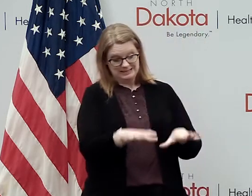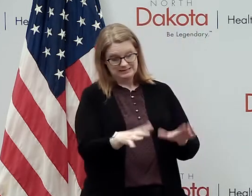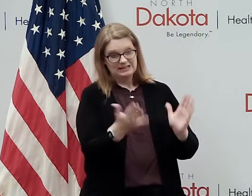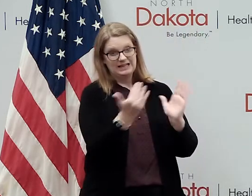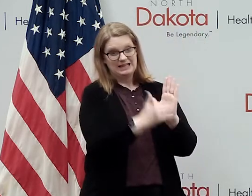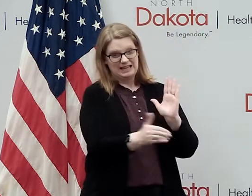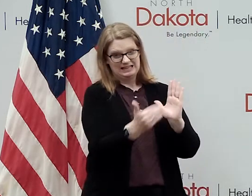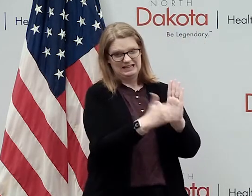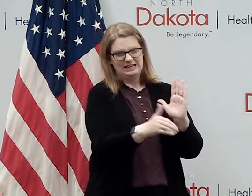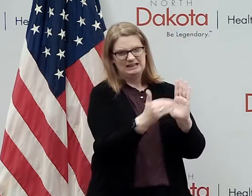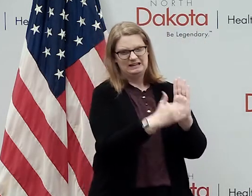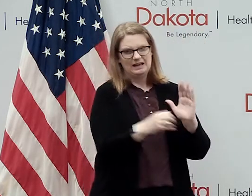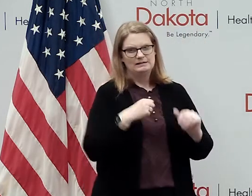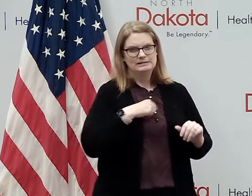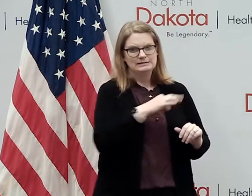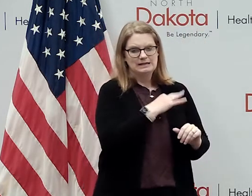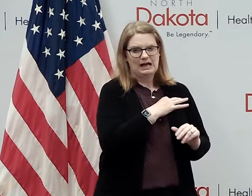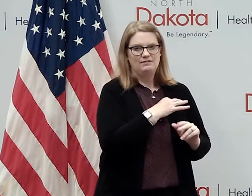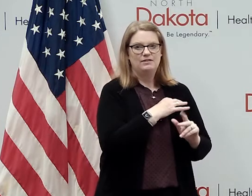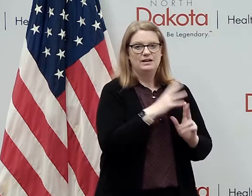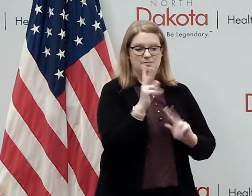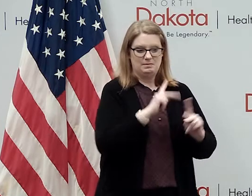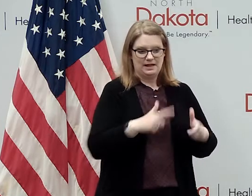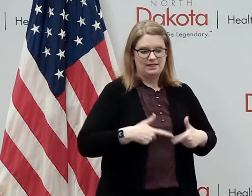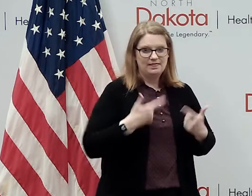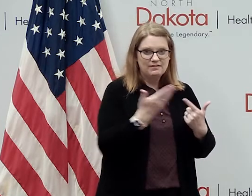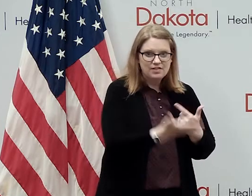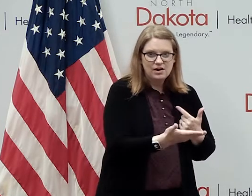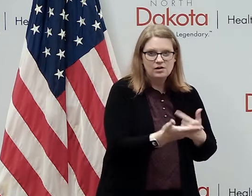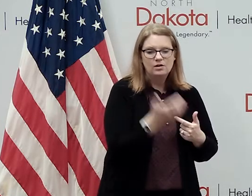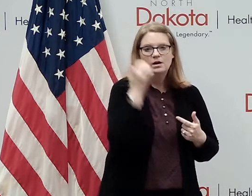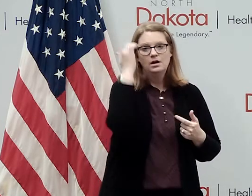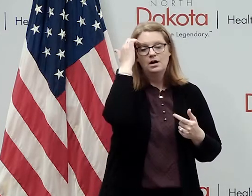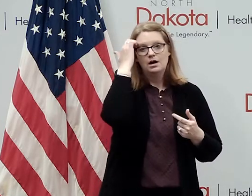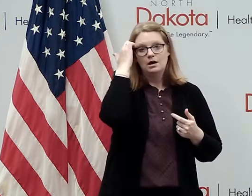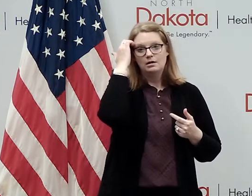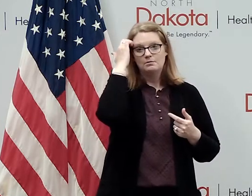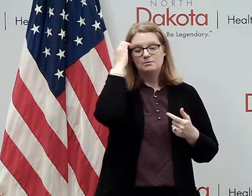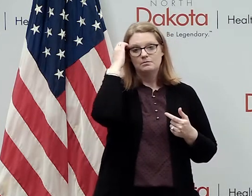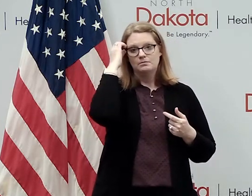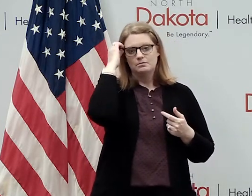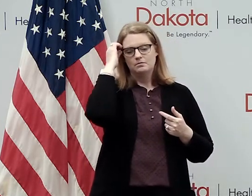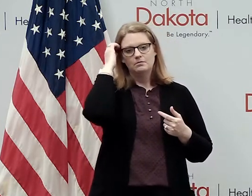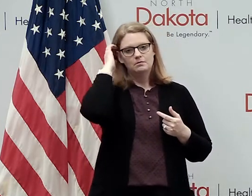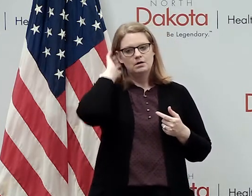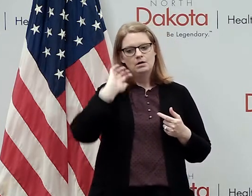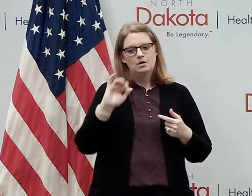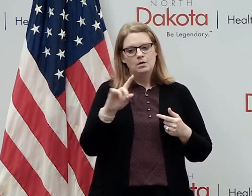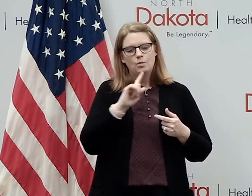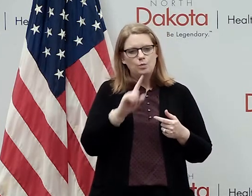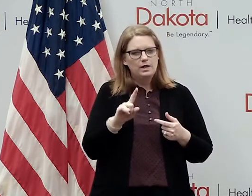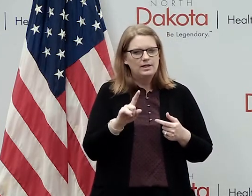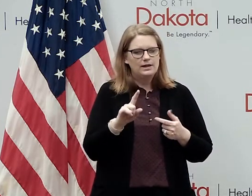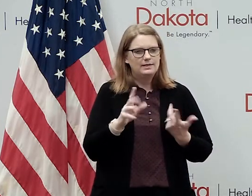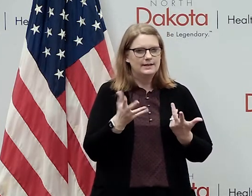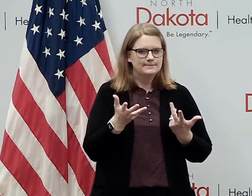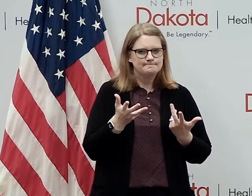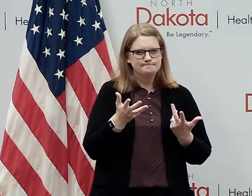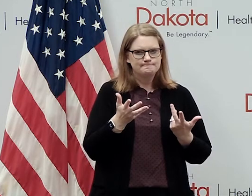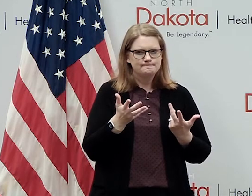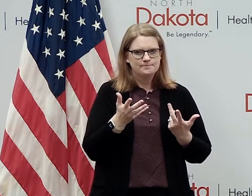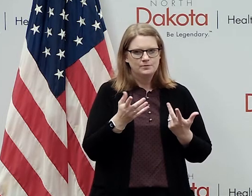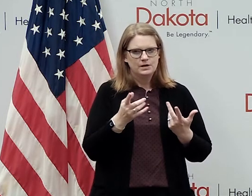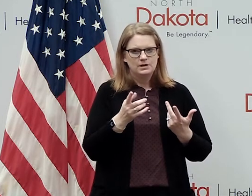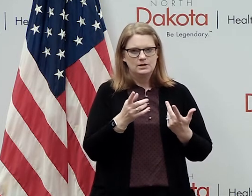and residents, including going back and doing it multiple times. We've also really tried to understand where's